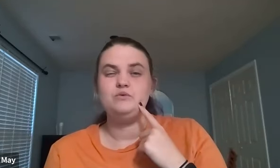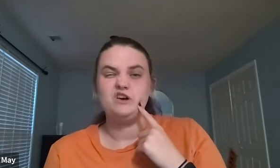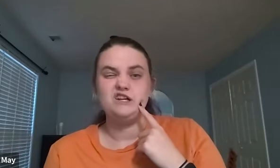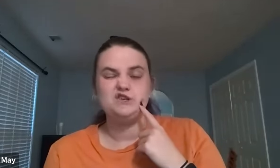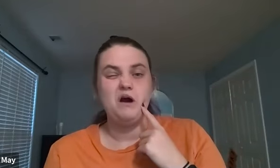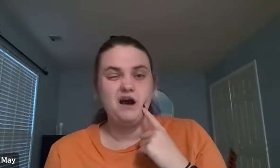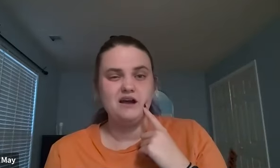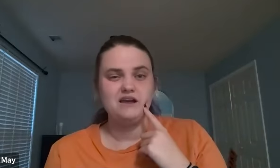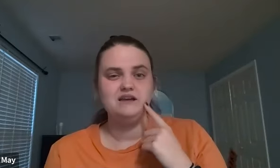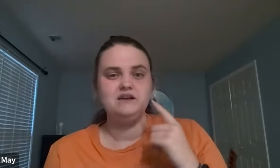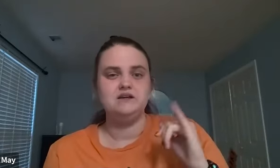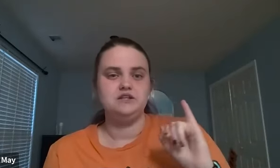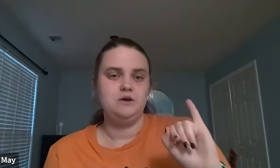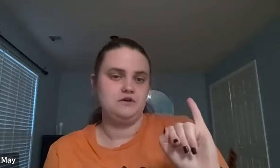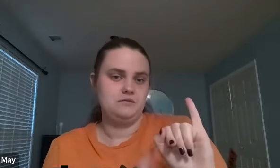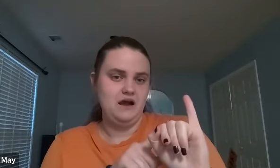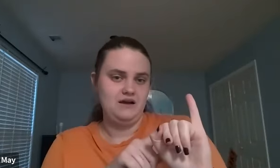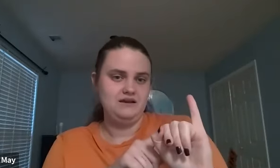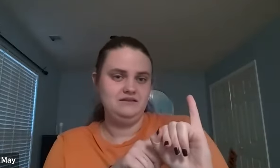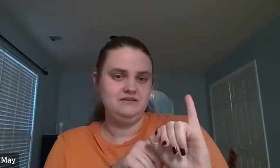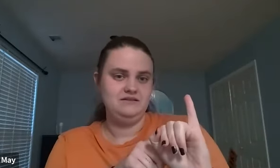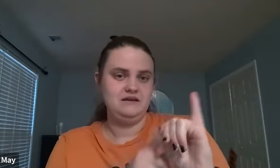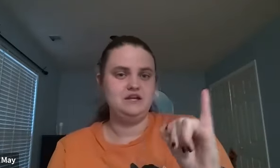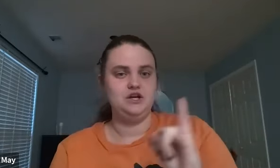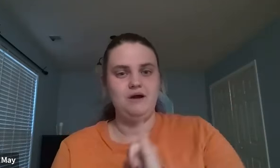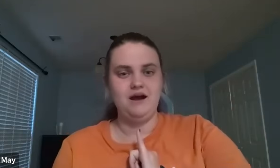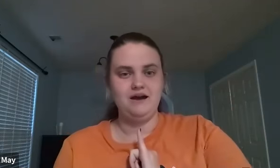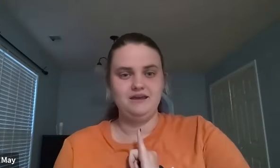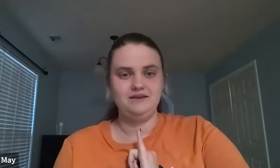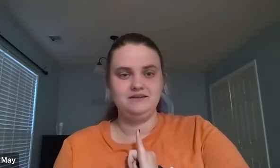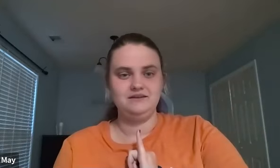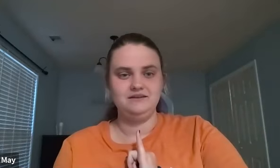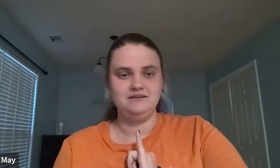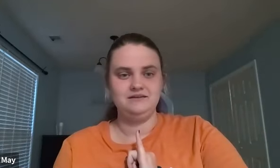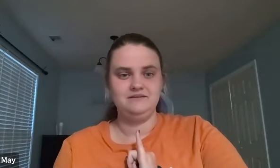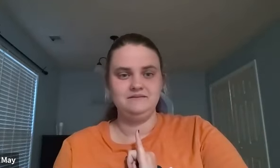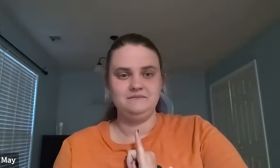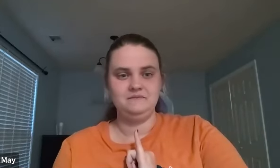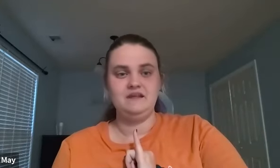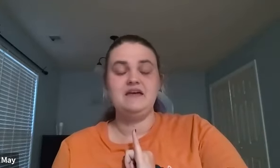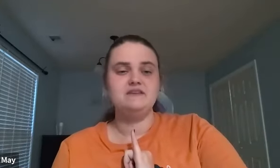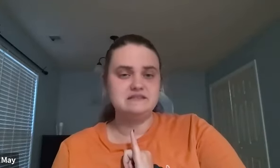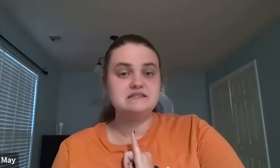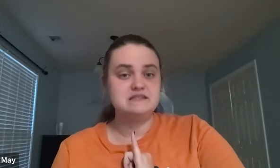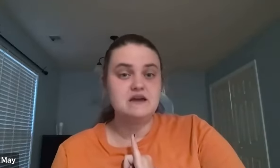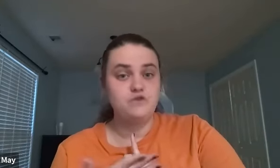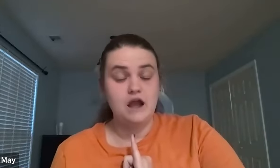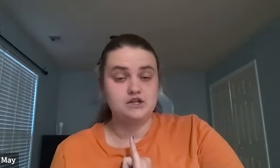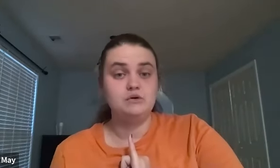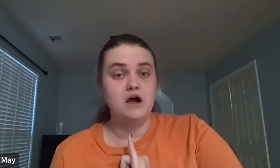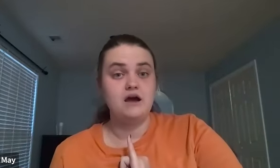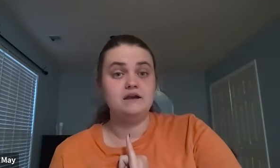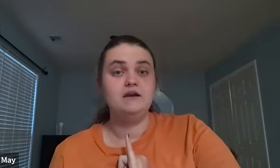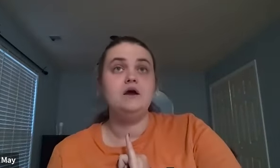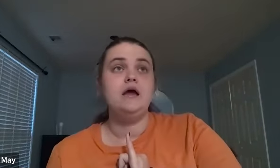going to do I, you have your I and you go I. And this is the sign for actual I.